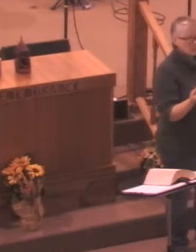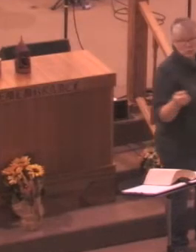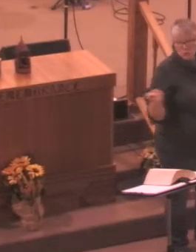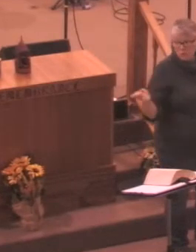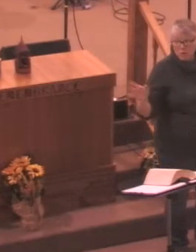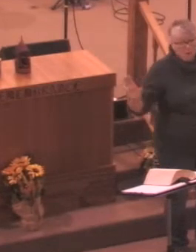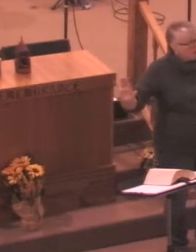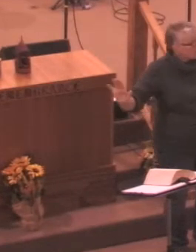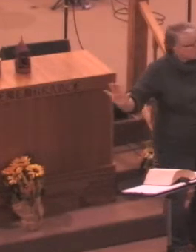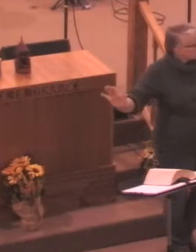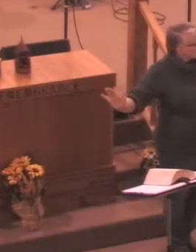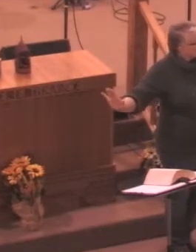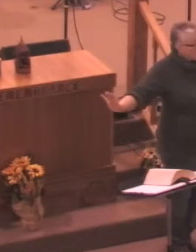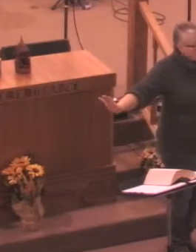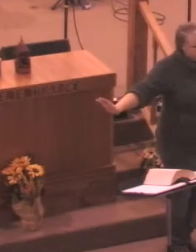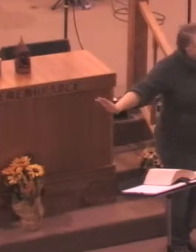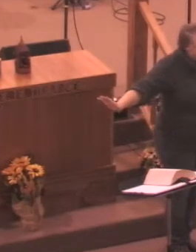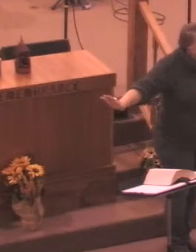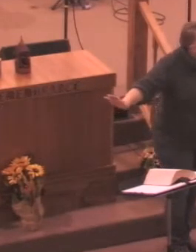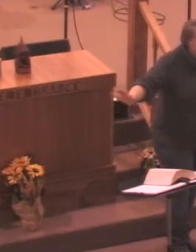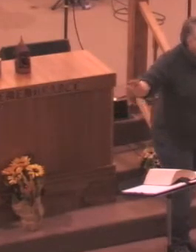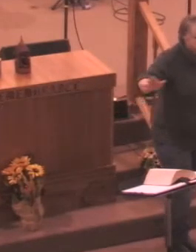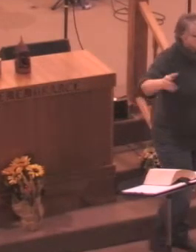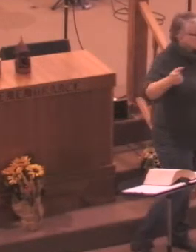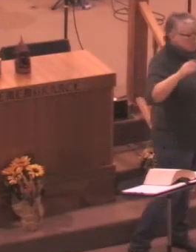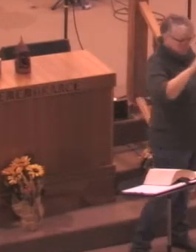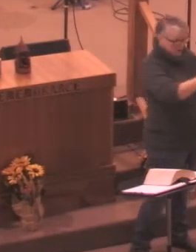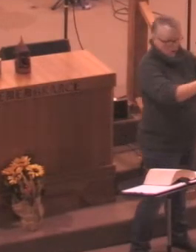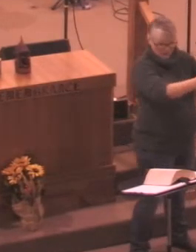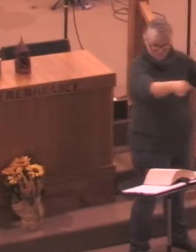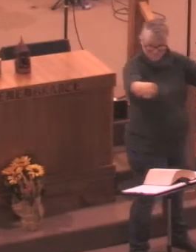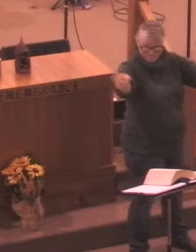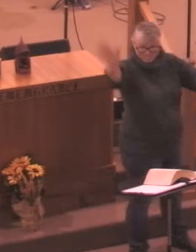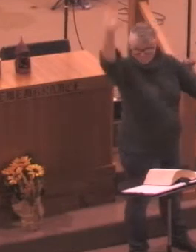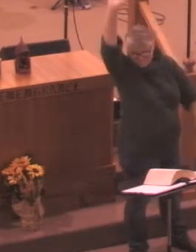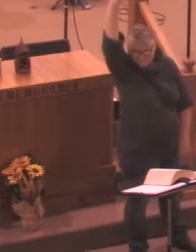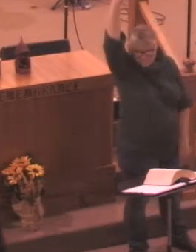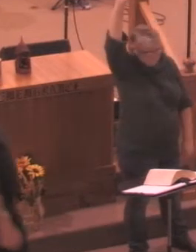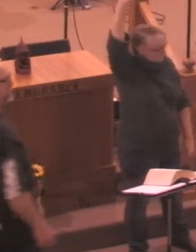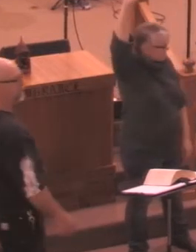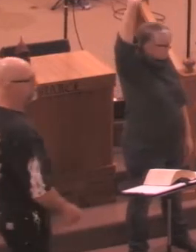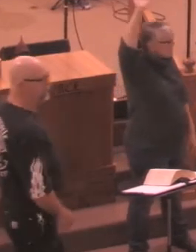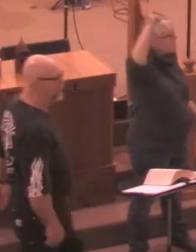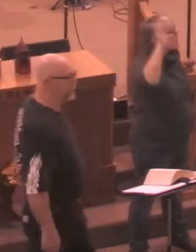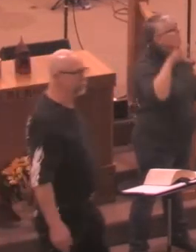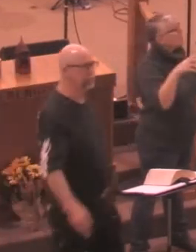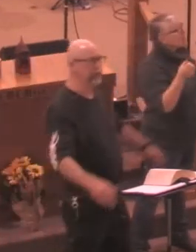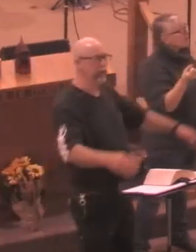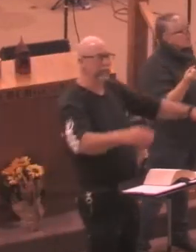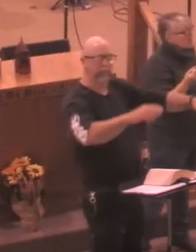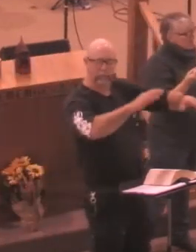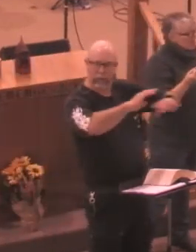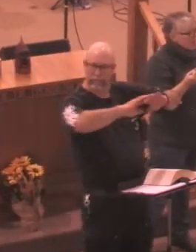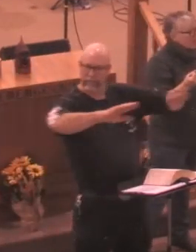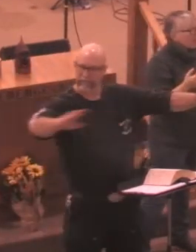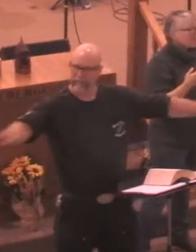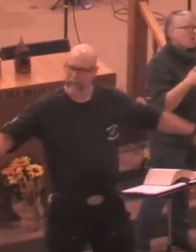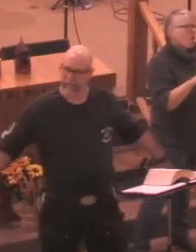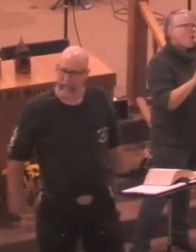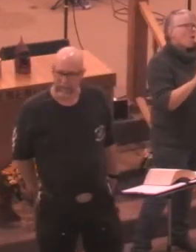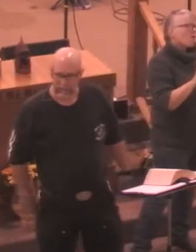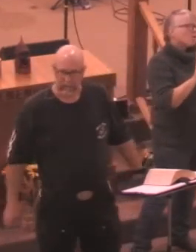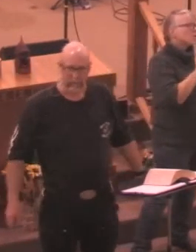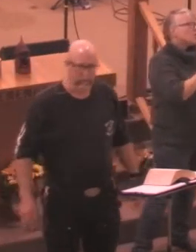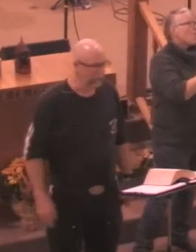We're just going to be honest. Come on. How many of you are married in here? Okay. How many of you, it's just beautiful, perfect every